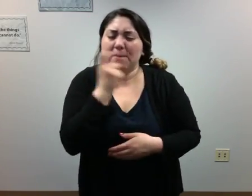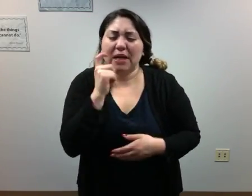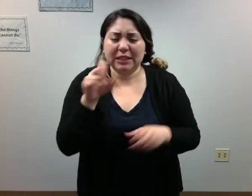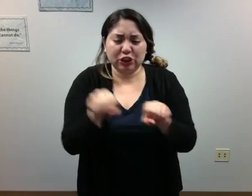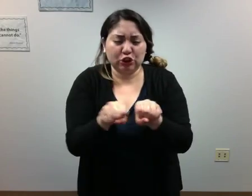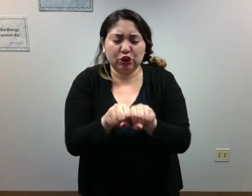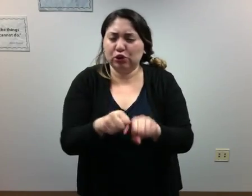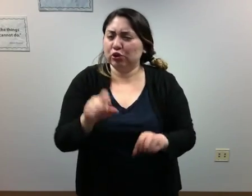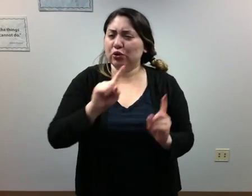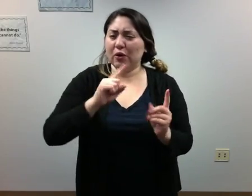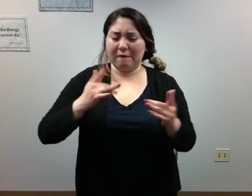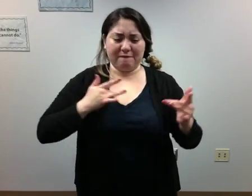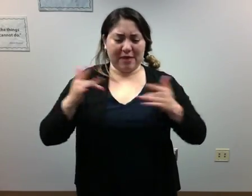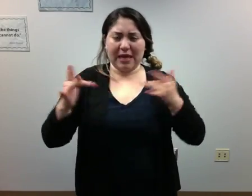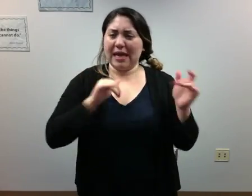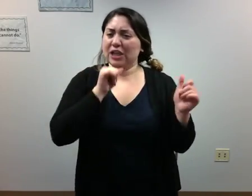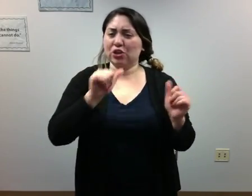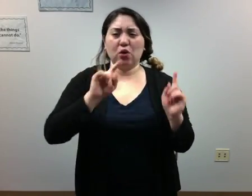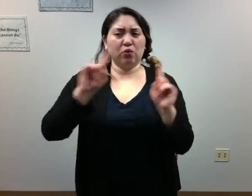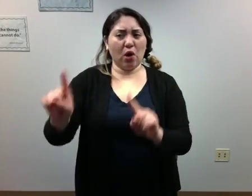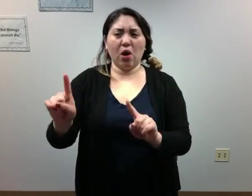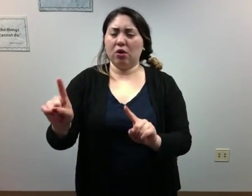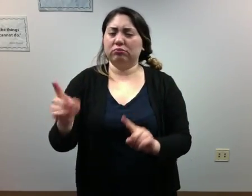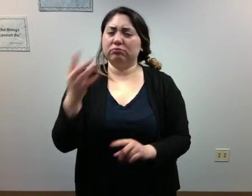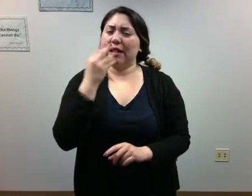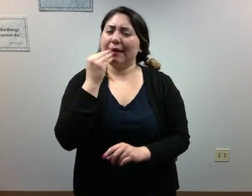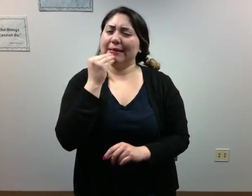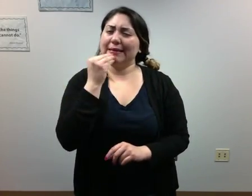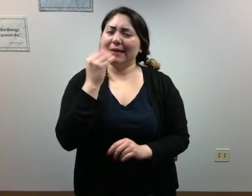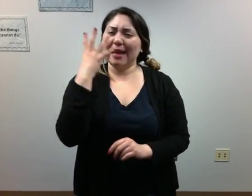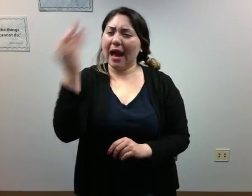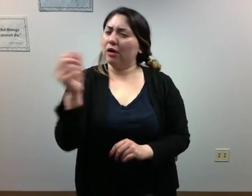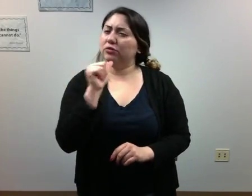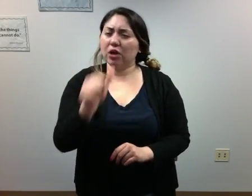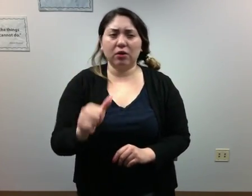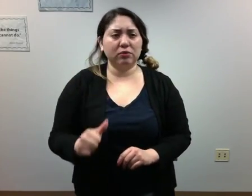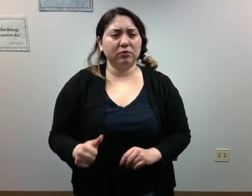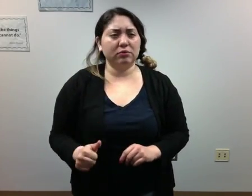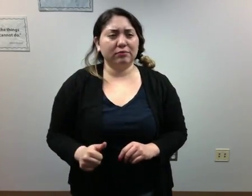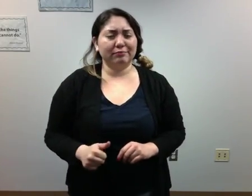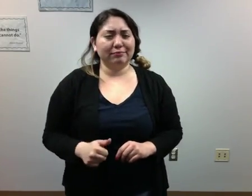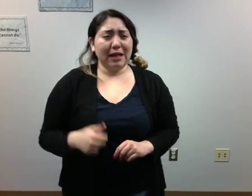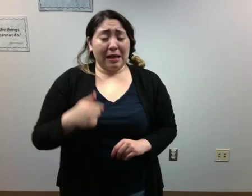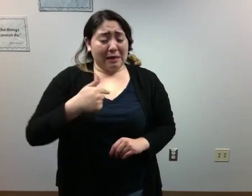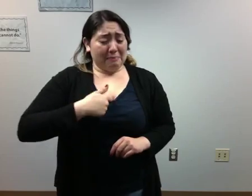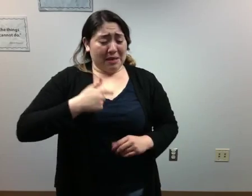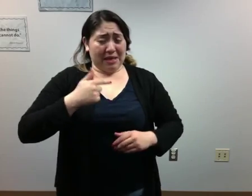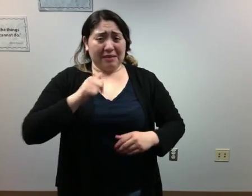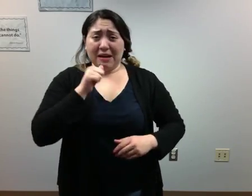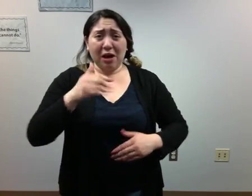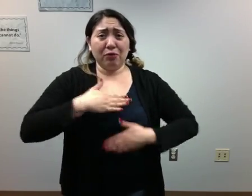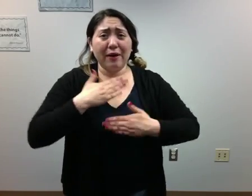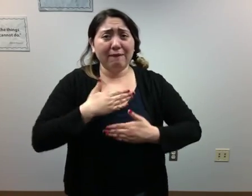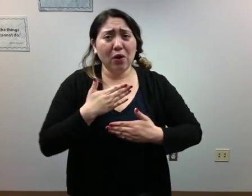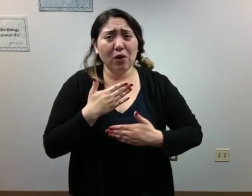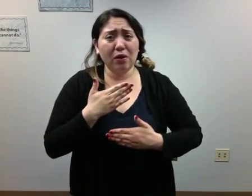take vacations and we don't go out to eat. Please don't think me ungrateful. We have